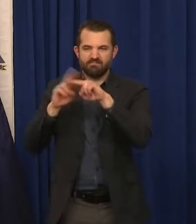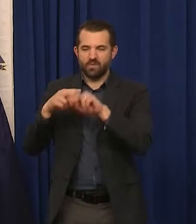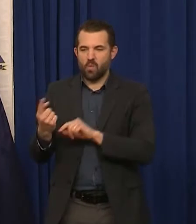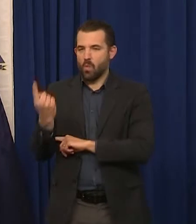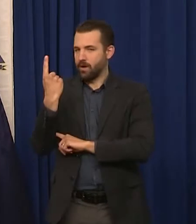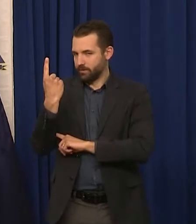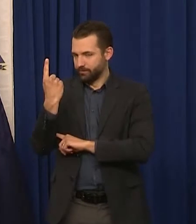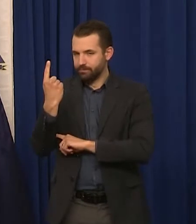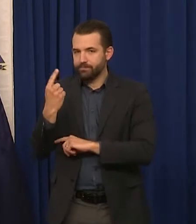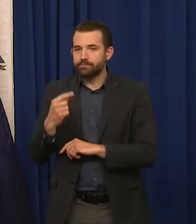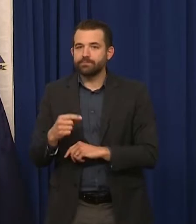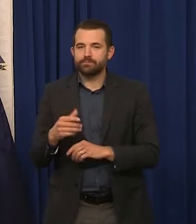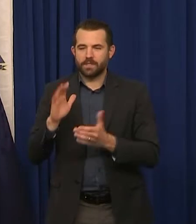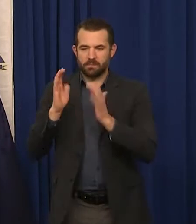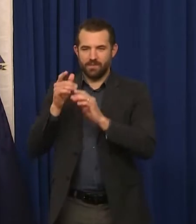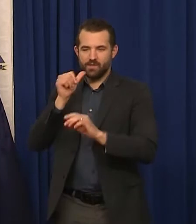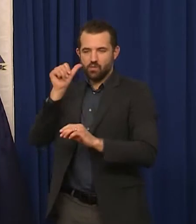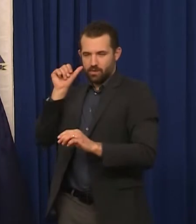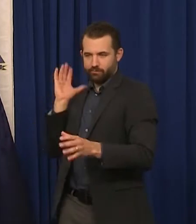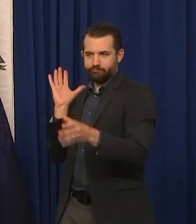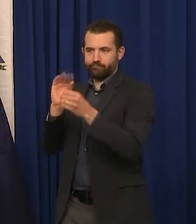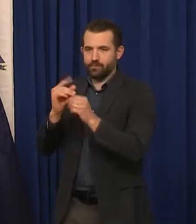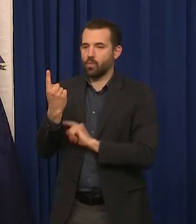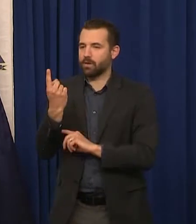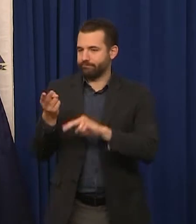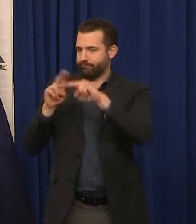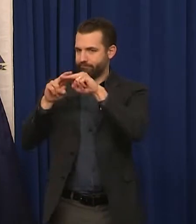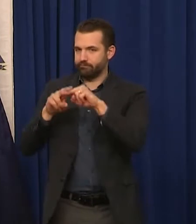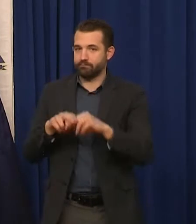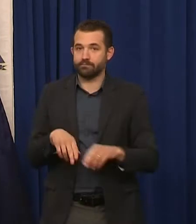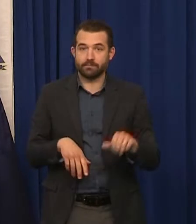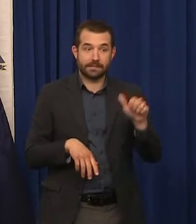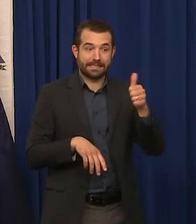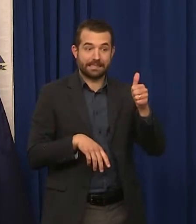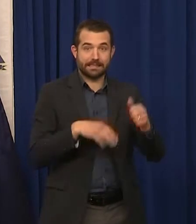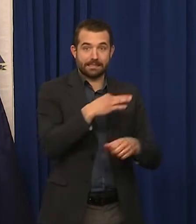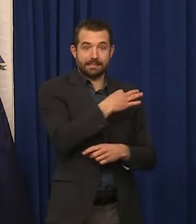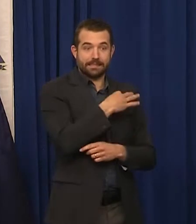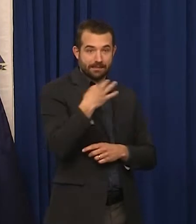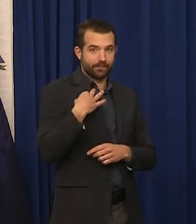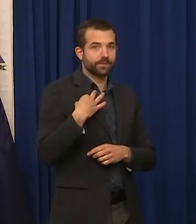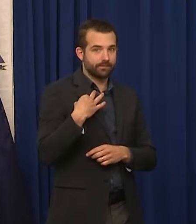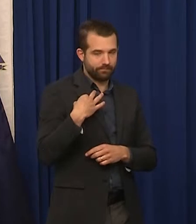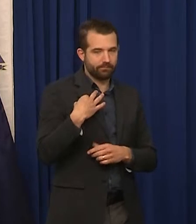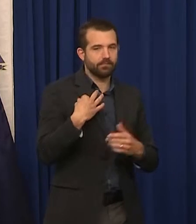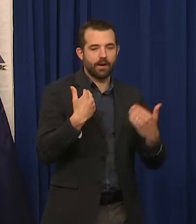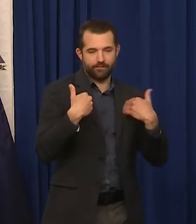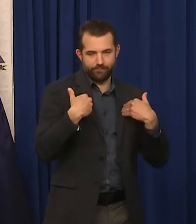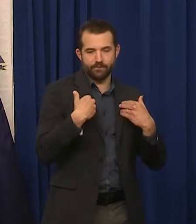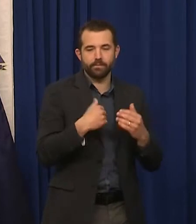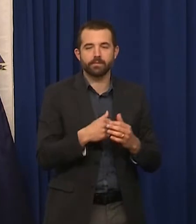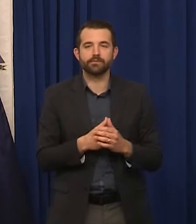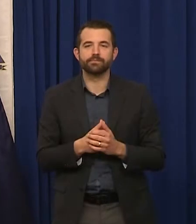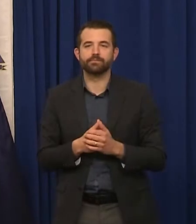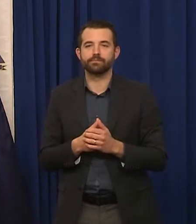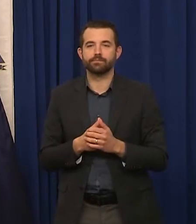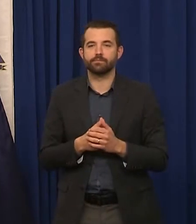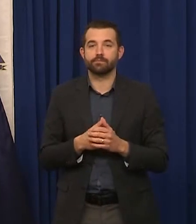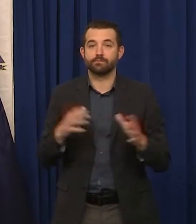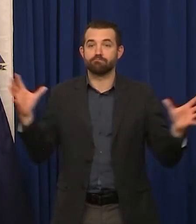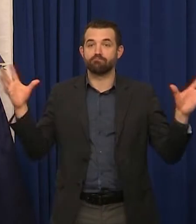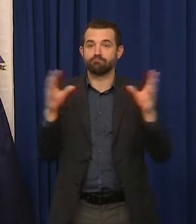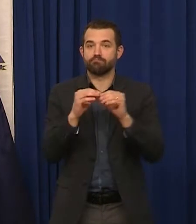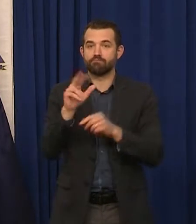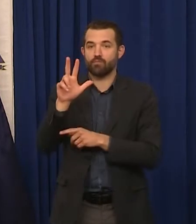case since yesterday. There have also been 10 staff who have been diagnosed, for a total now of